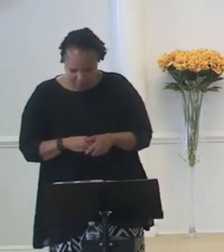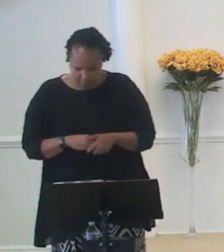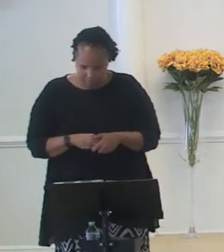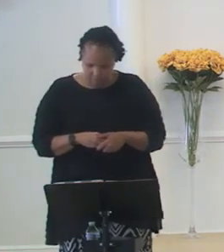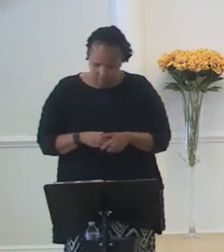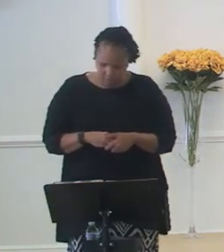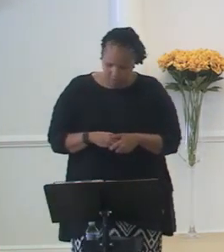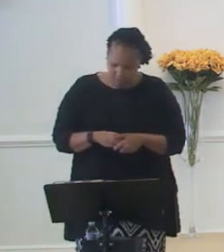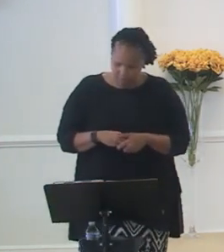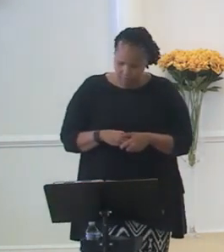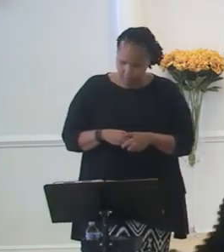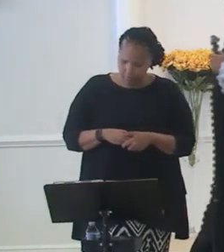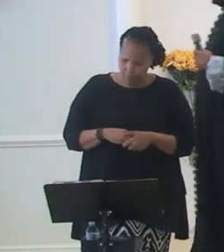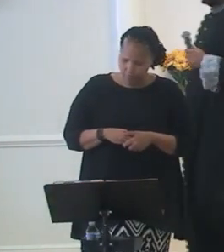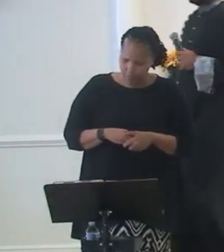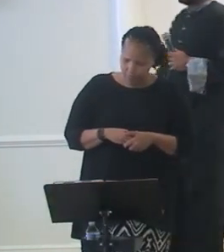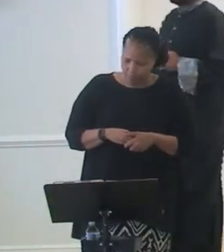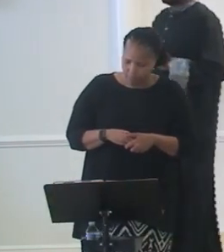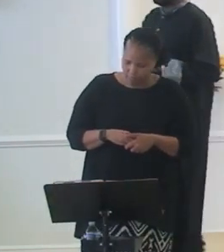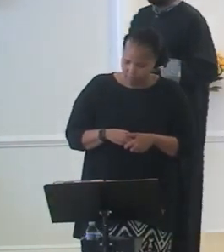Jude verse